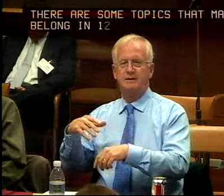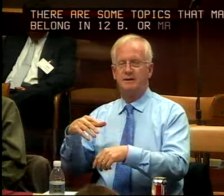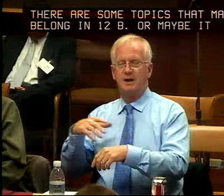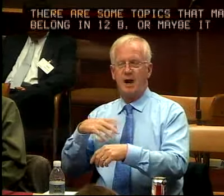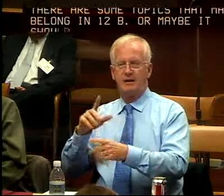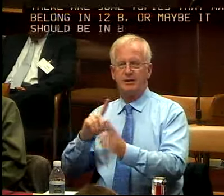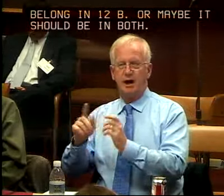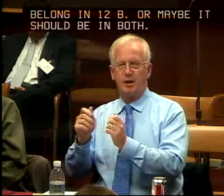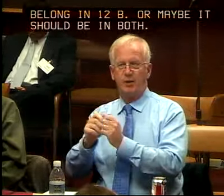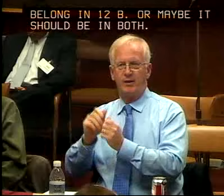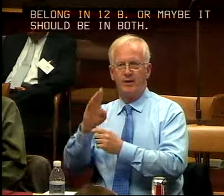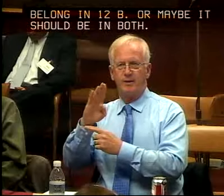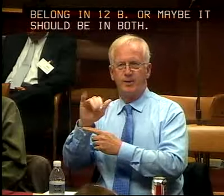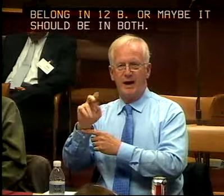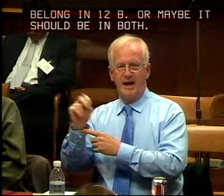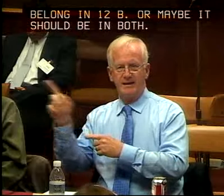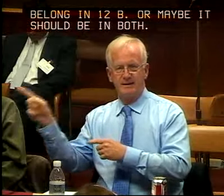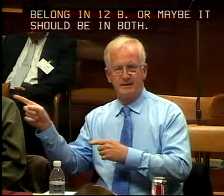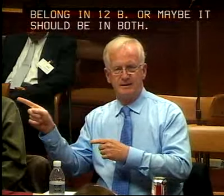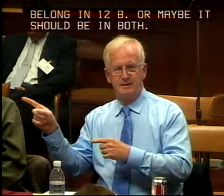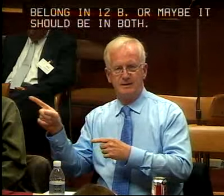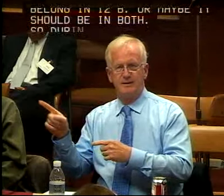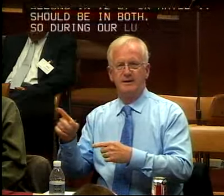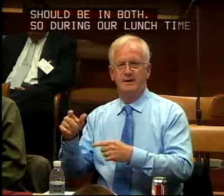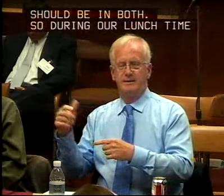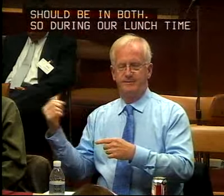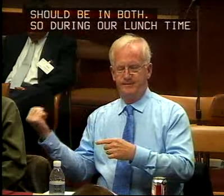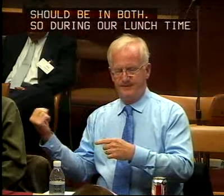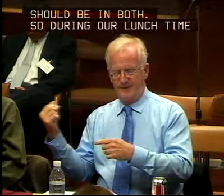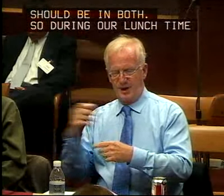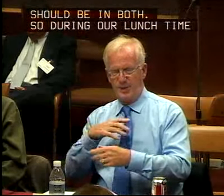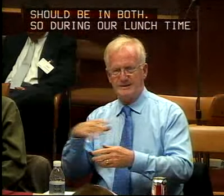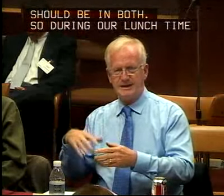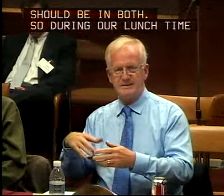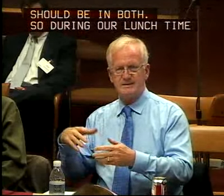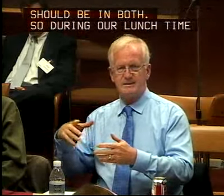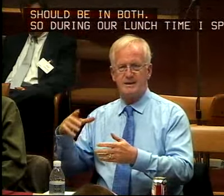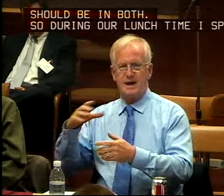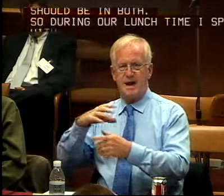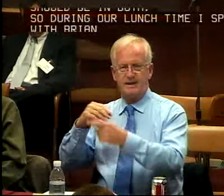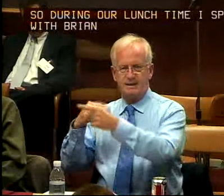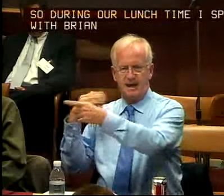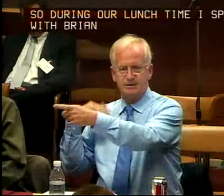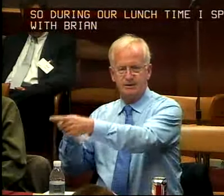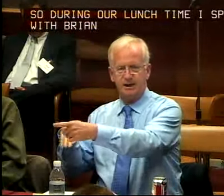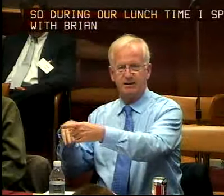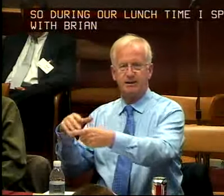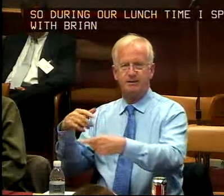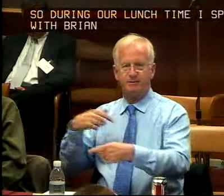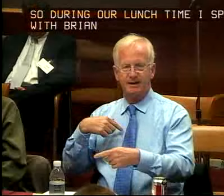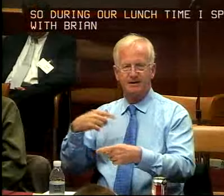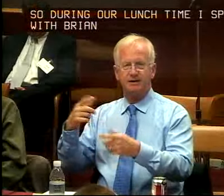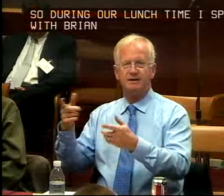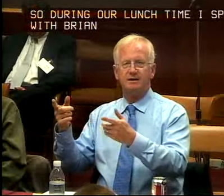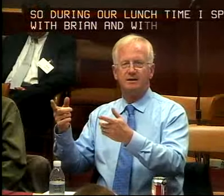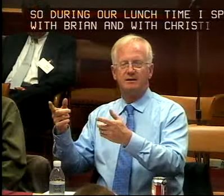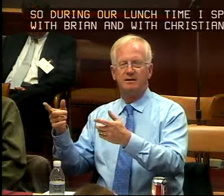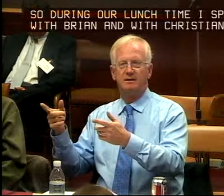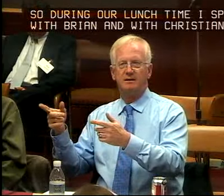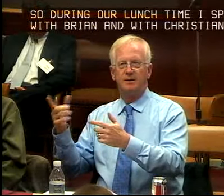lunchtime, I spoke with Brian and with Christian and with Angel and of course